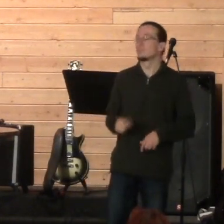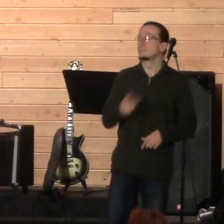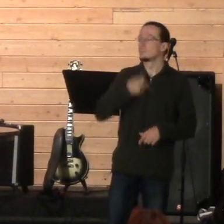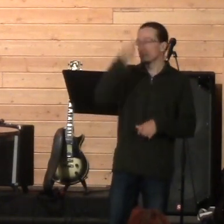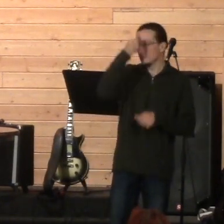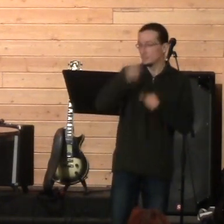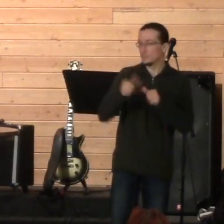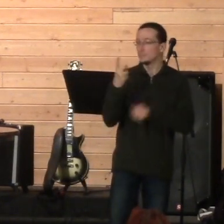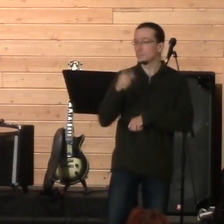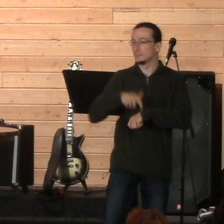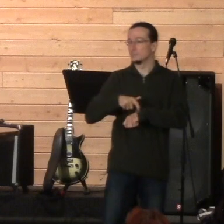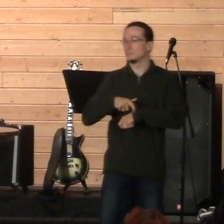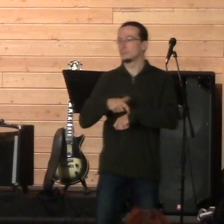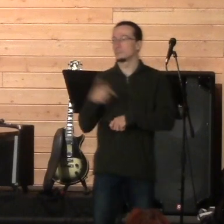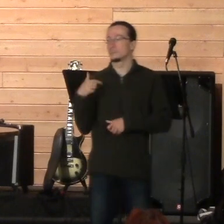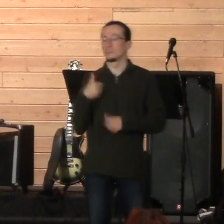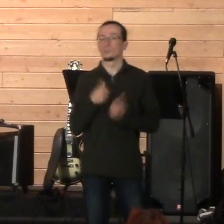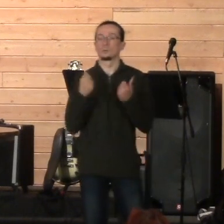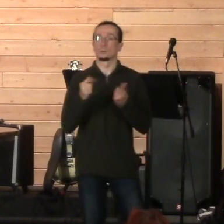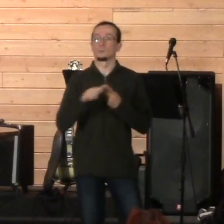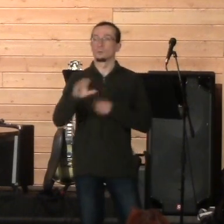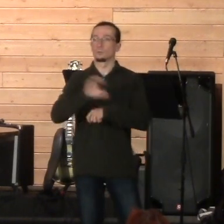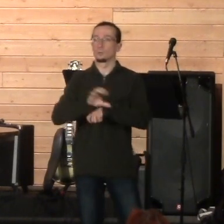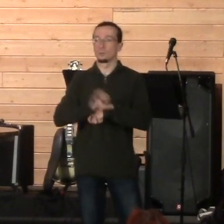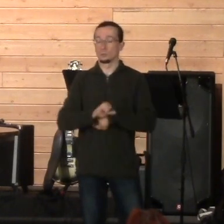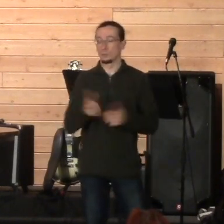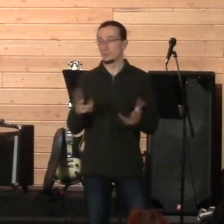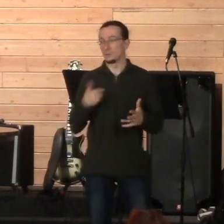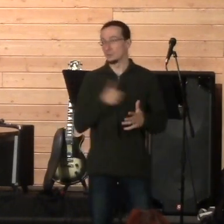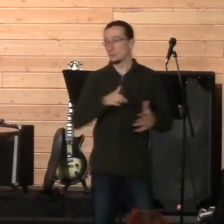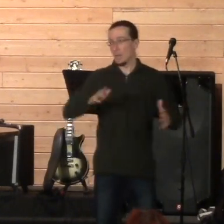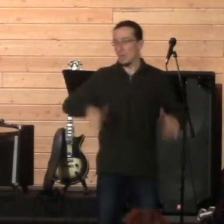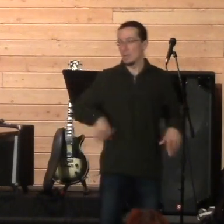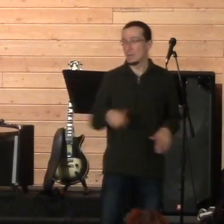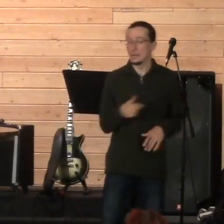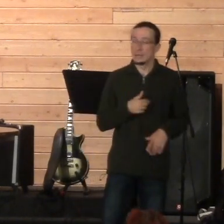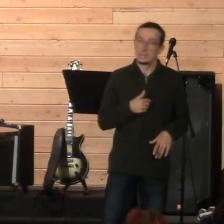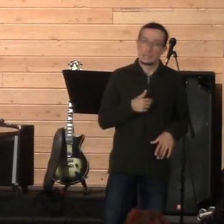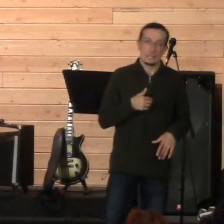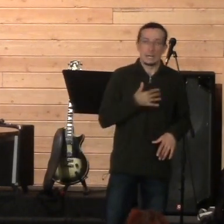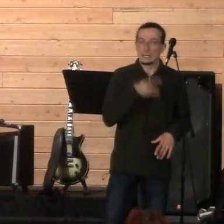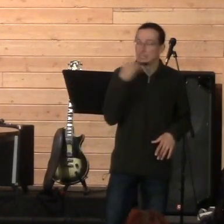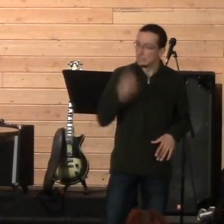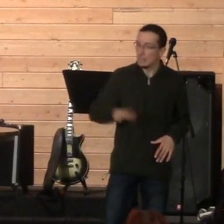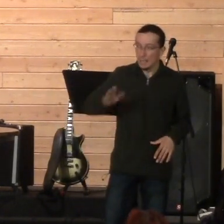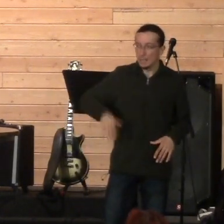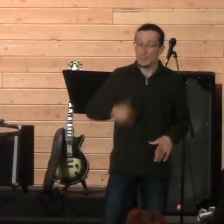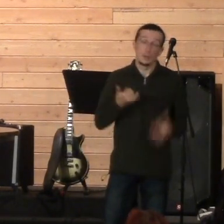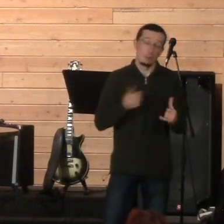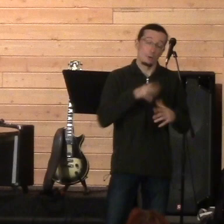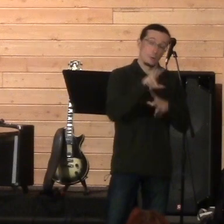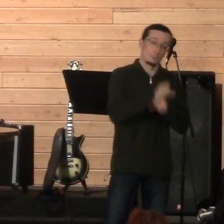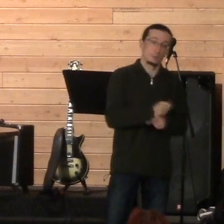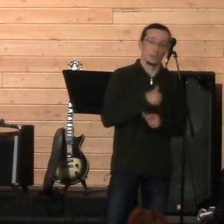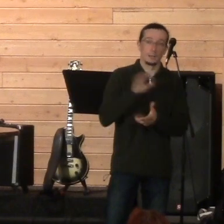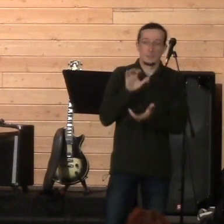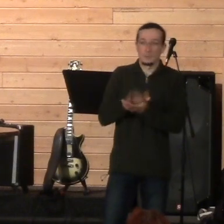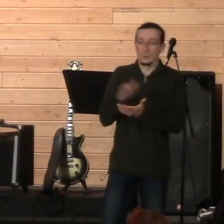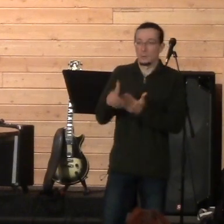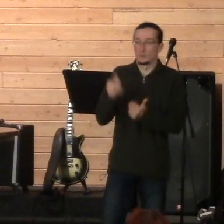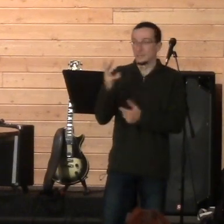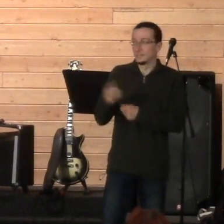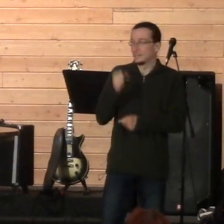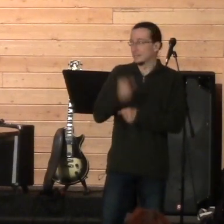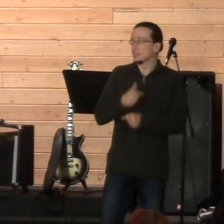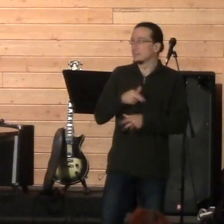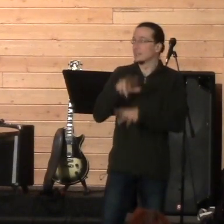remember one time we were driving to church and we were already late. Man, I hated being late. I'm used to it now. I've been married almost 6 years. I'm used